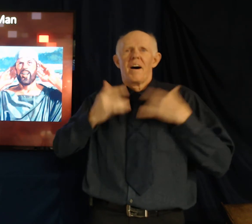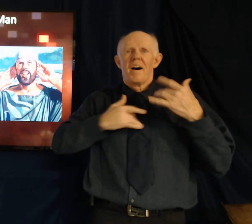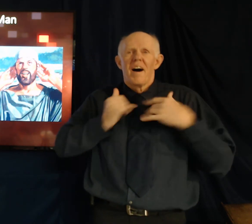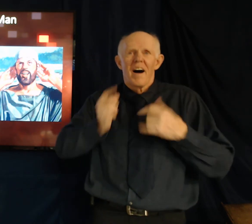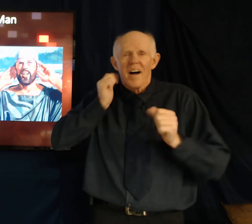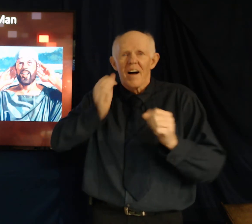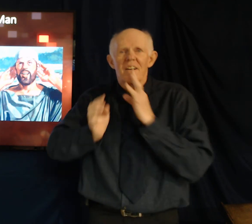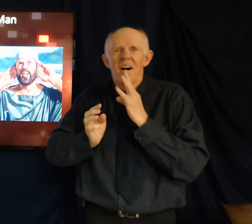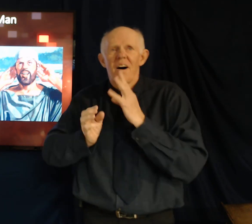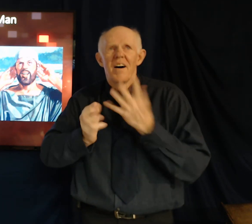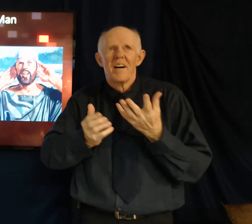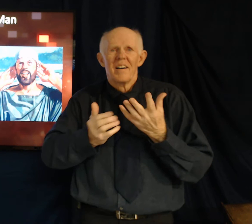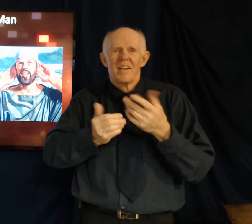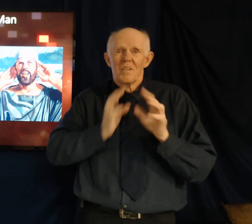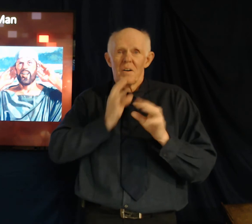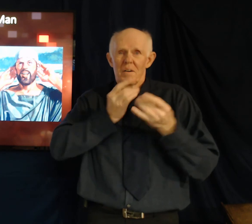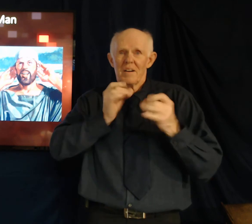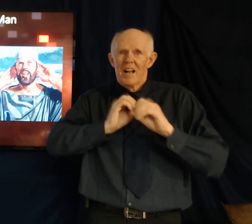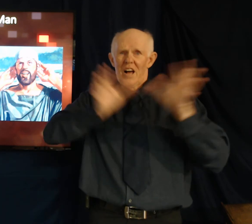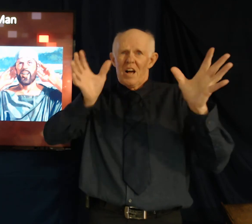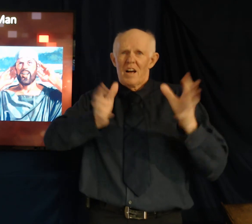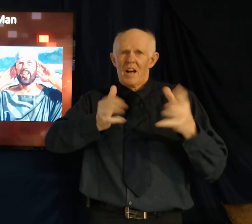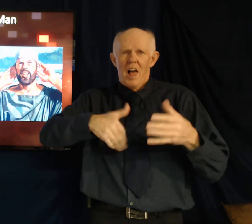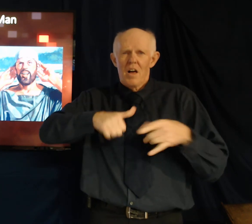He was excited because he could hear and speak clearly.